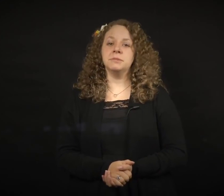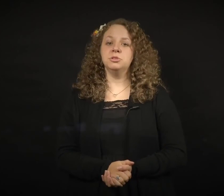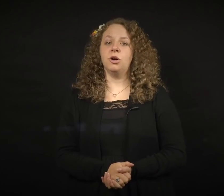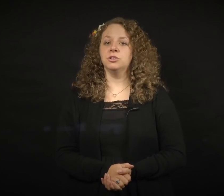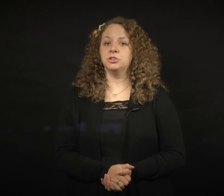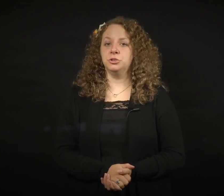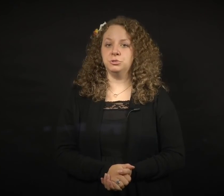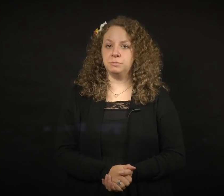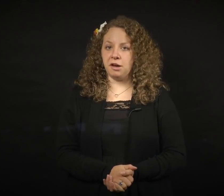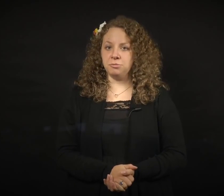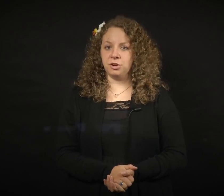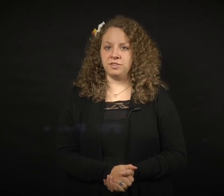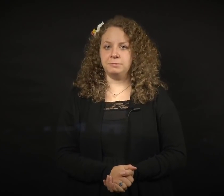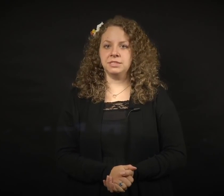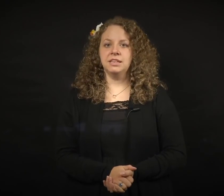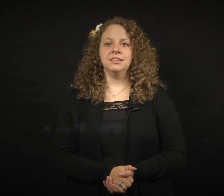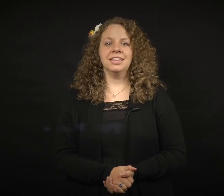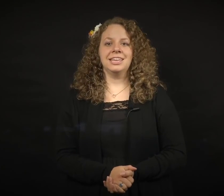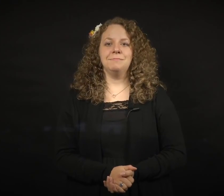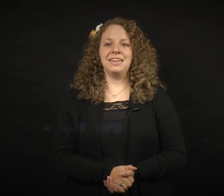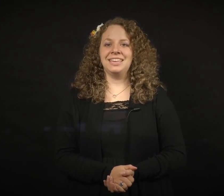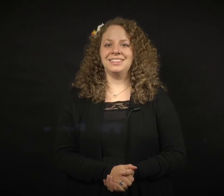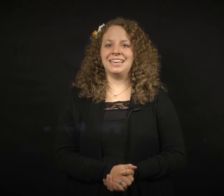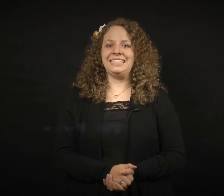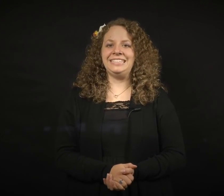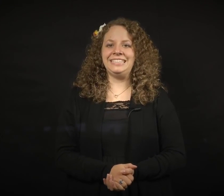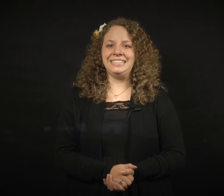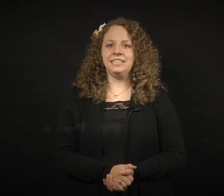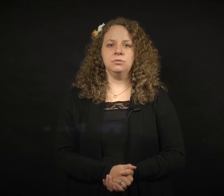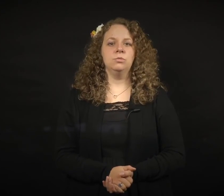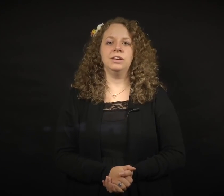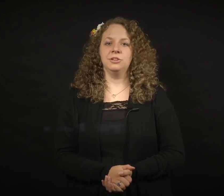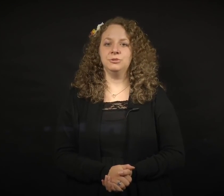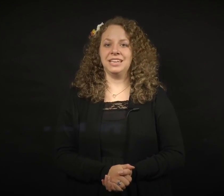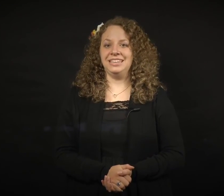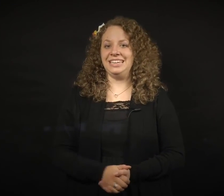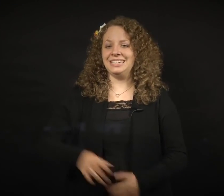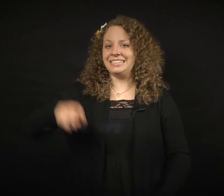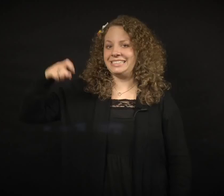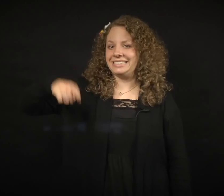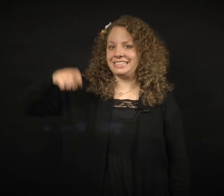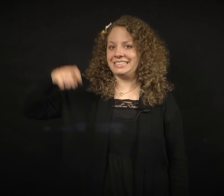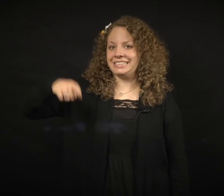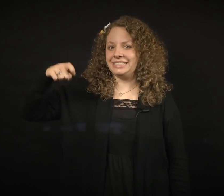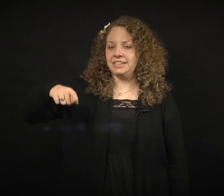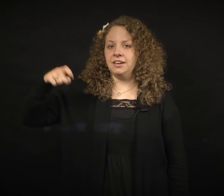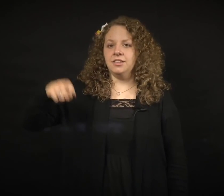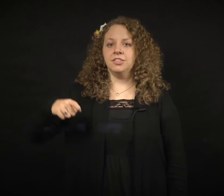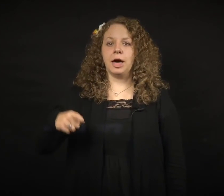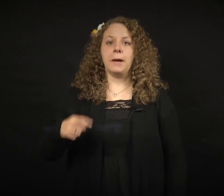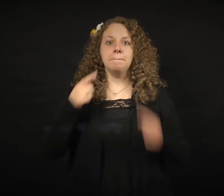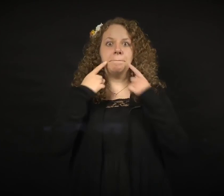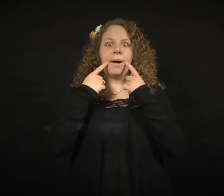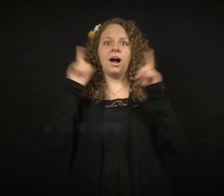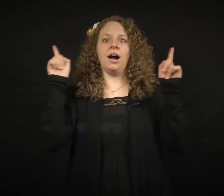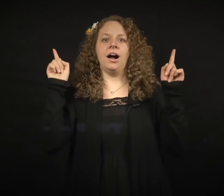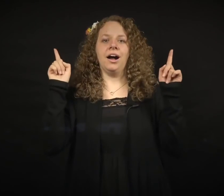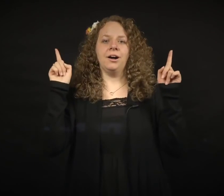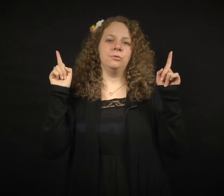Sometimes you also use mouth morphemes, like in making the E whenever you sign need, the P